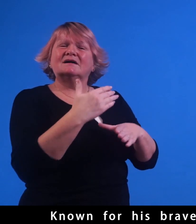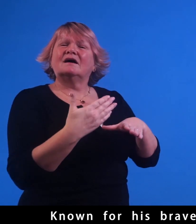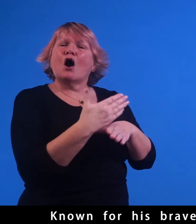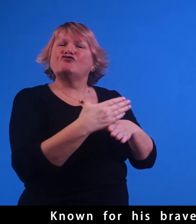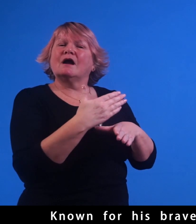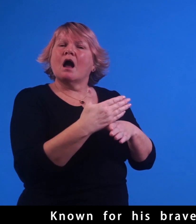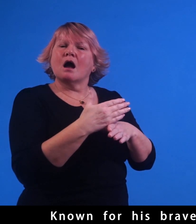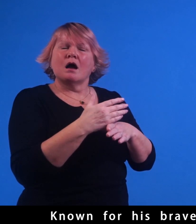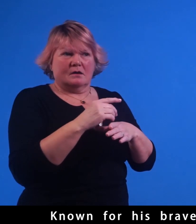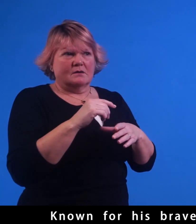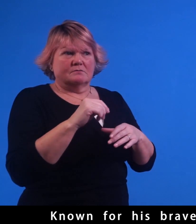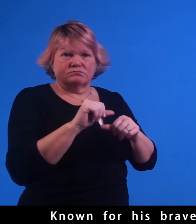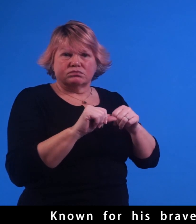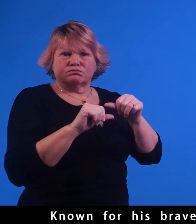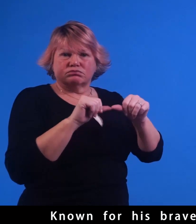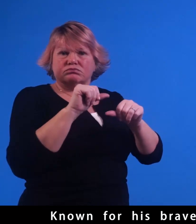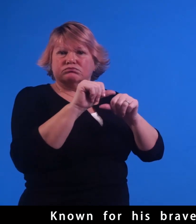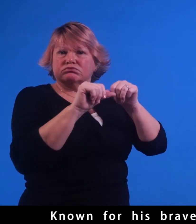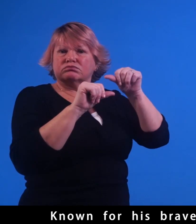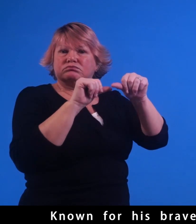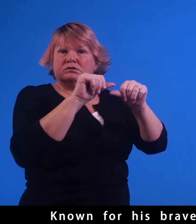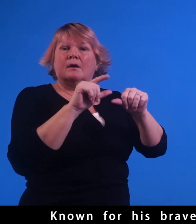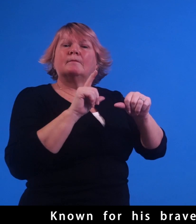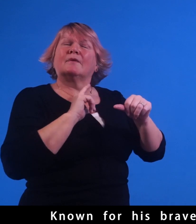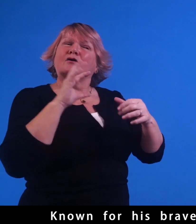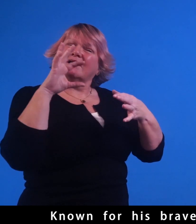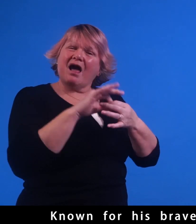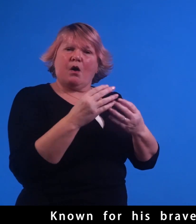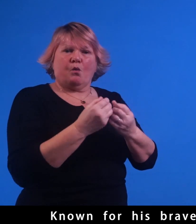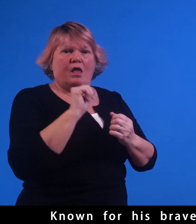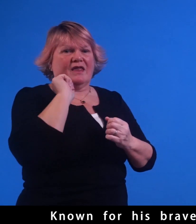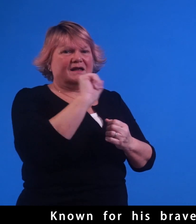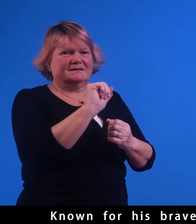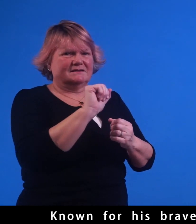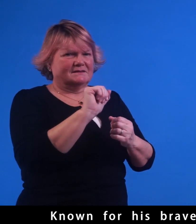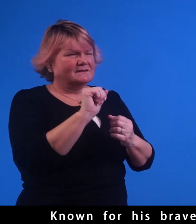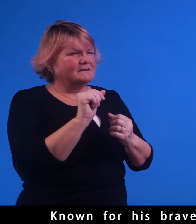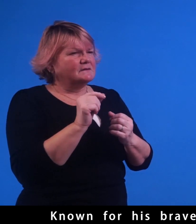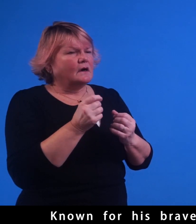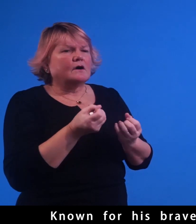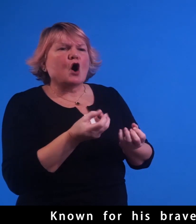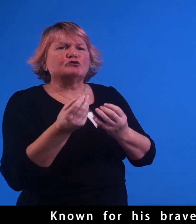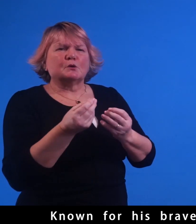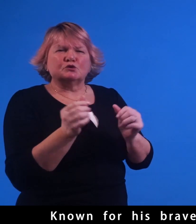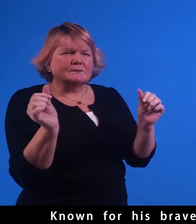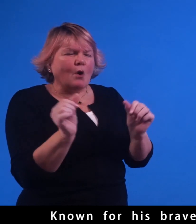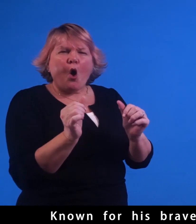Known for his bravery, his career had progressed significantly due to his contributions during minor